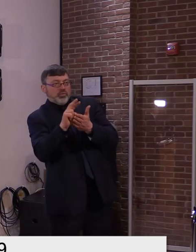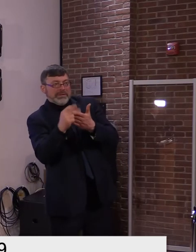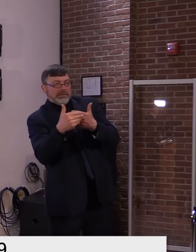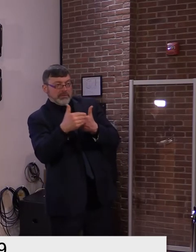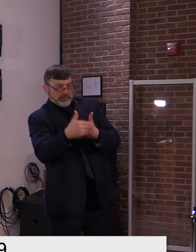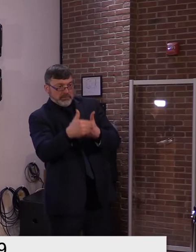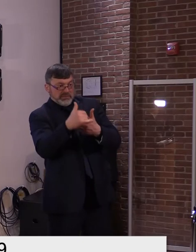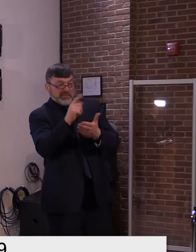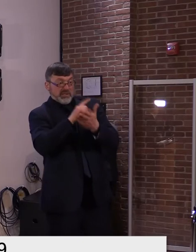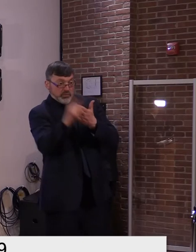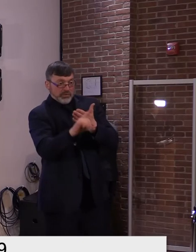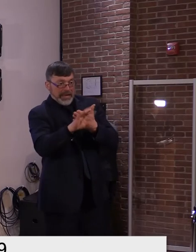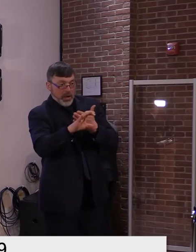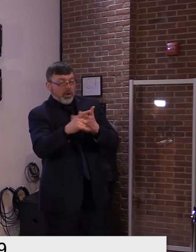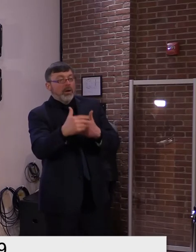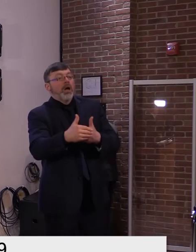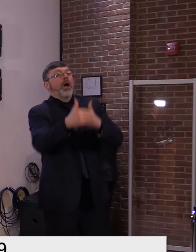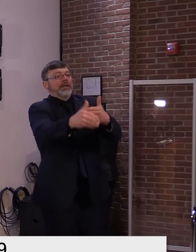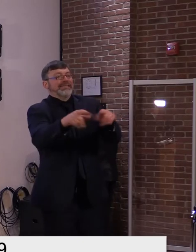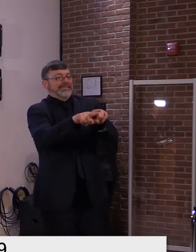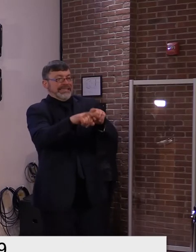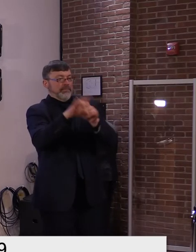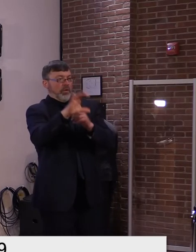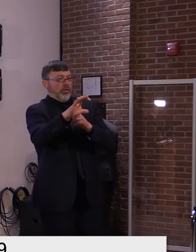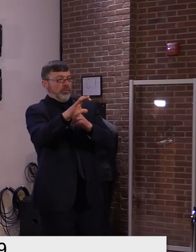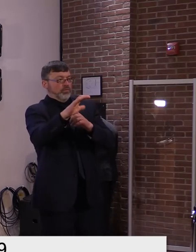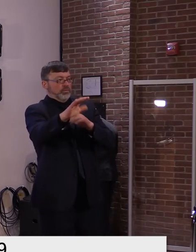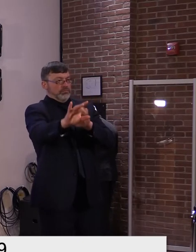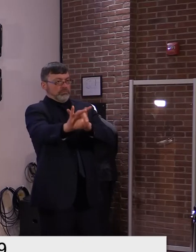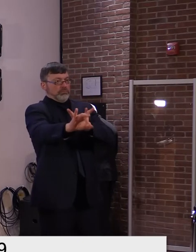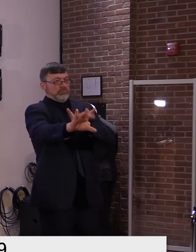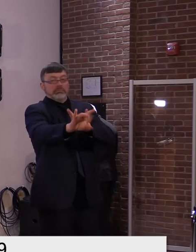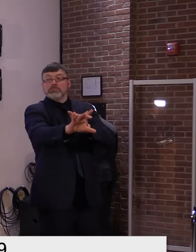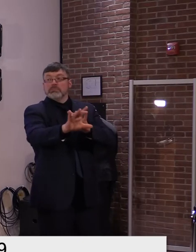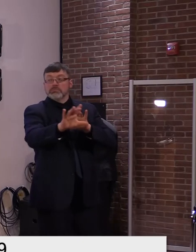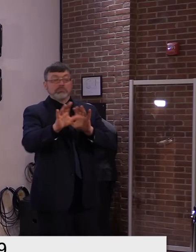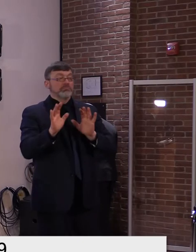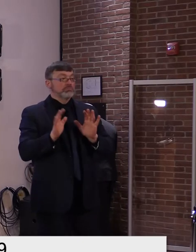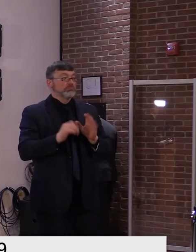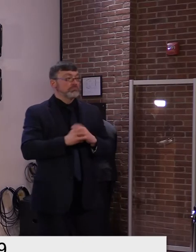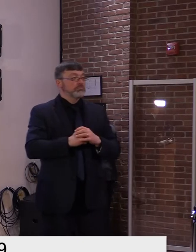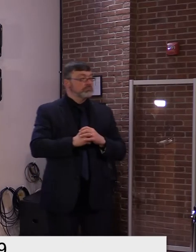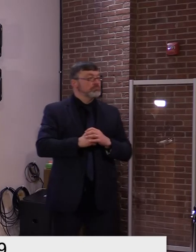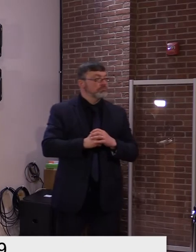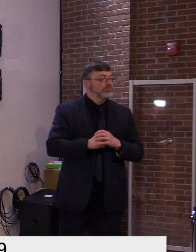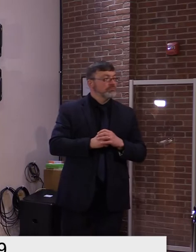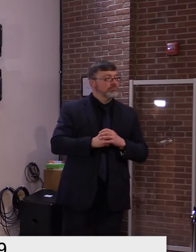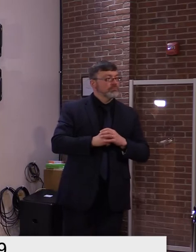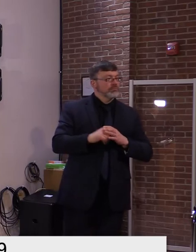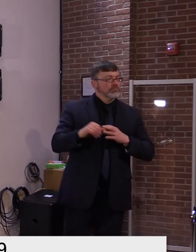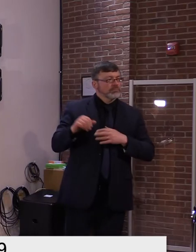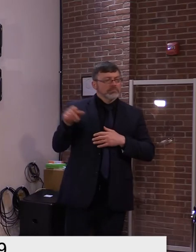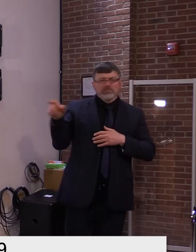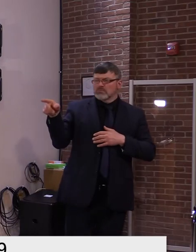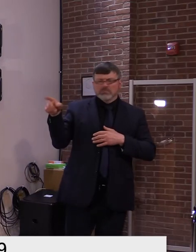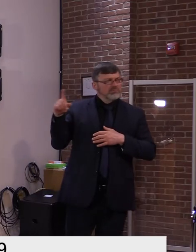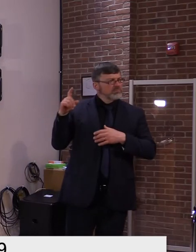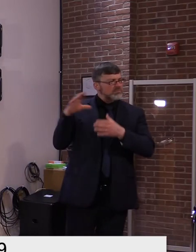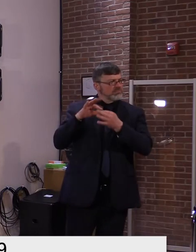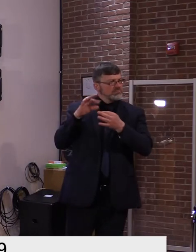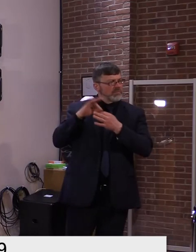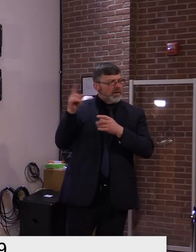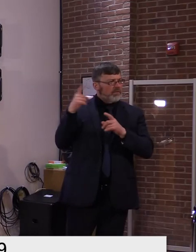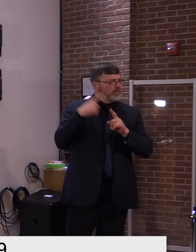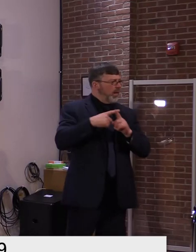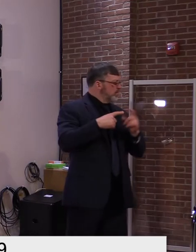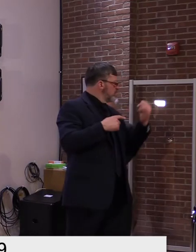Thank you, Rebecca. Governor, Secretary Smith discussed a working group to help Vermont's homeless long-term. Representative